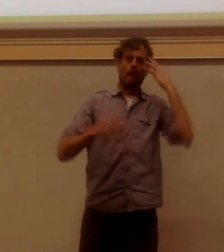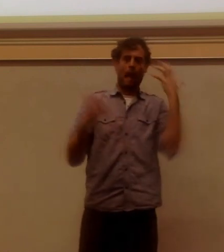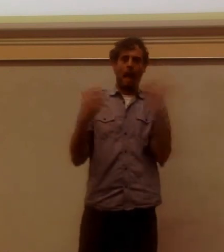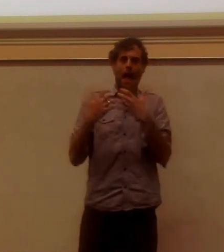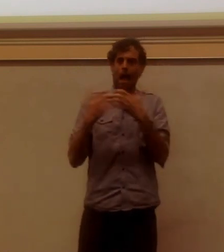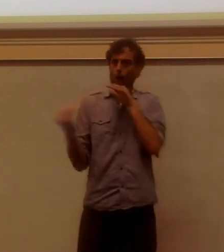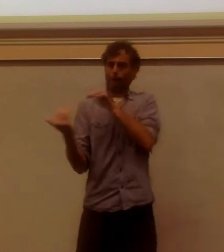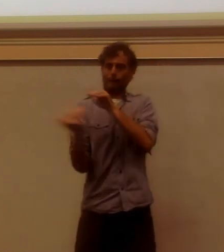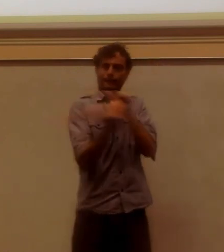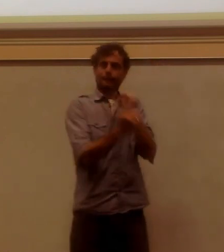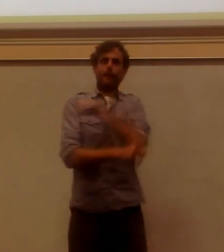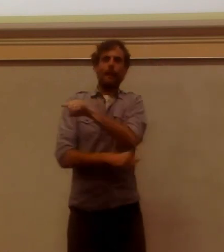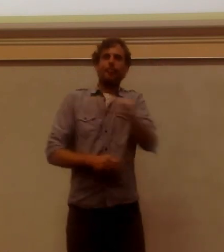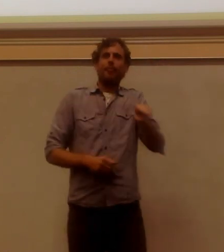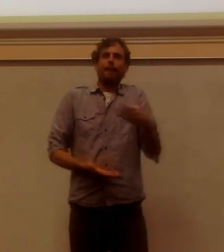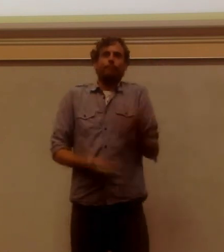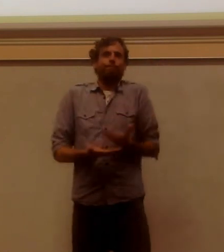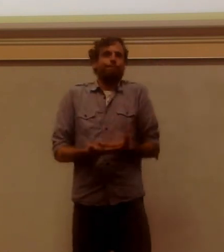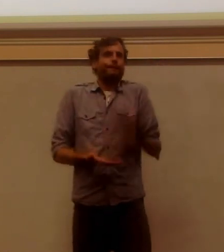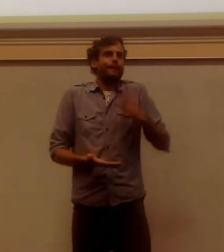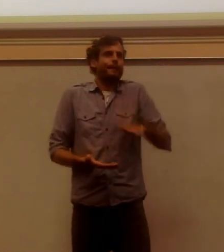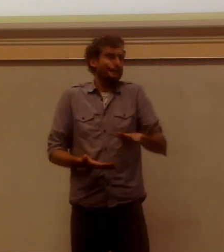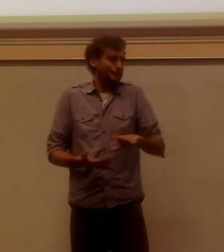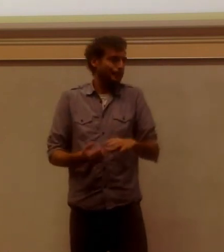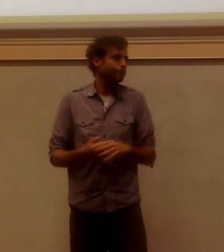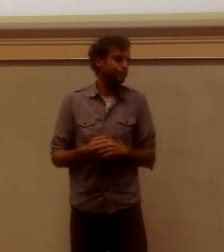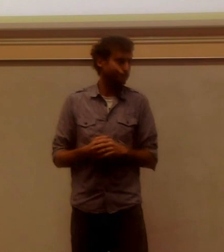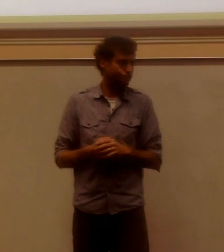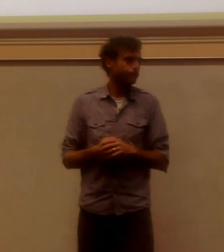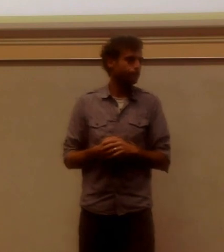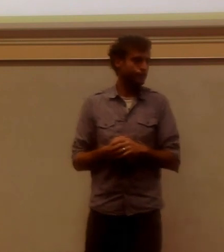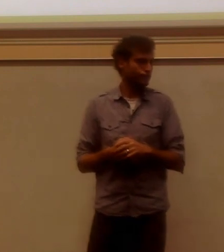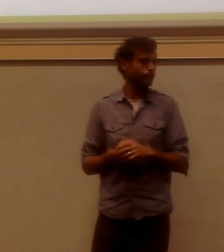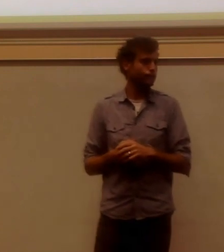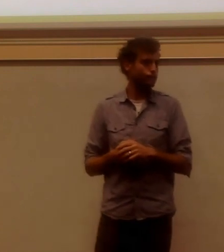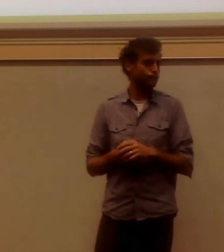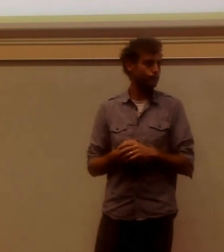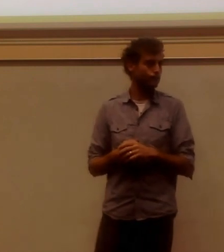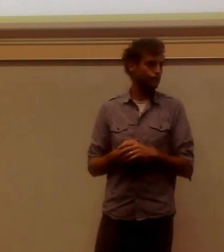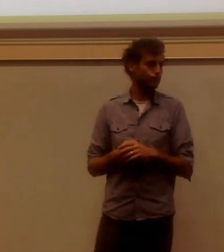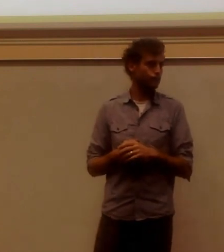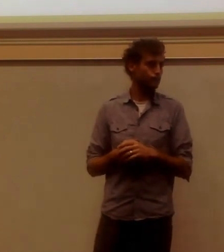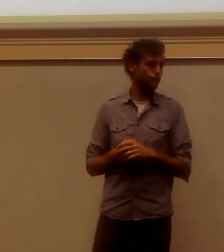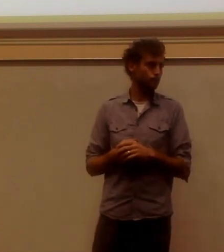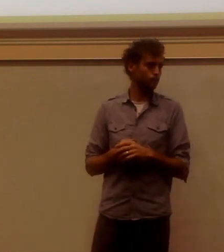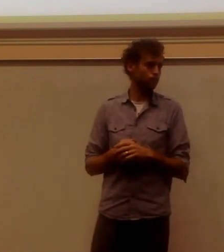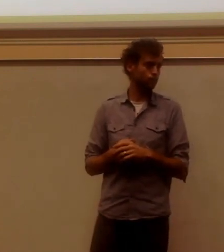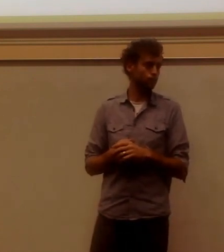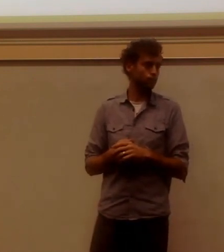locations, had a lot of sign language variation. So it meant that their coping strategies